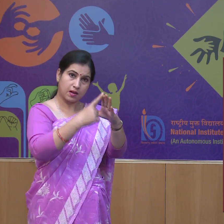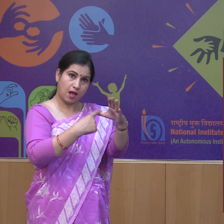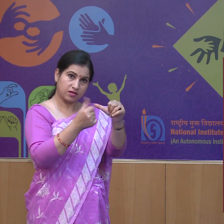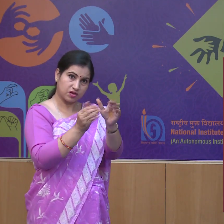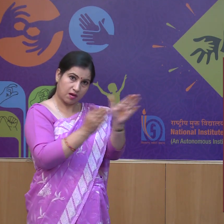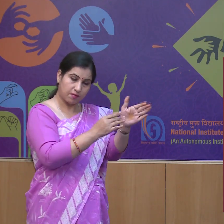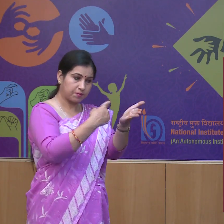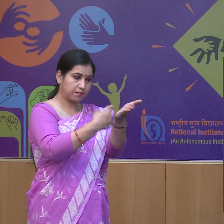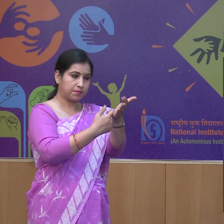Ranjit Singh.